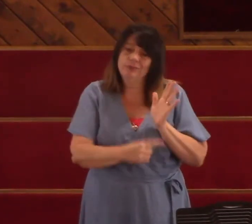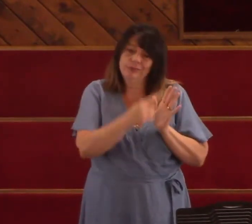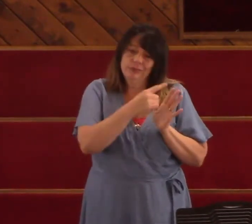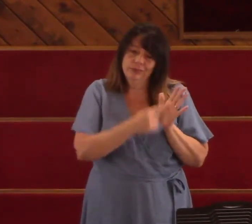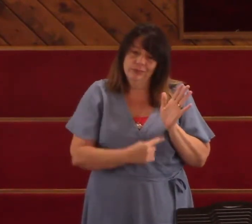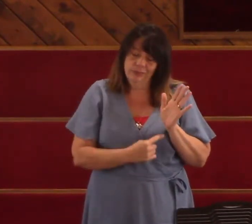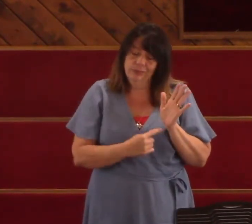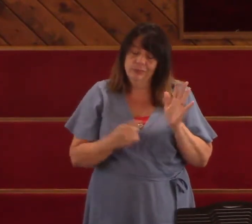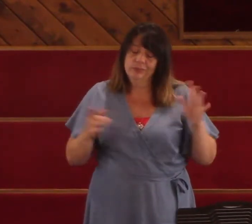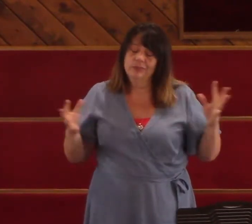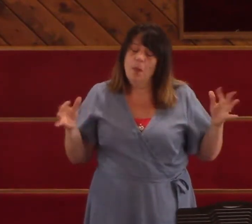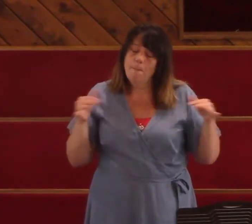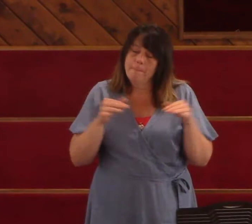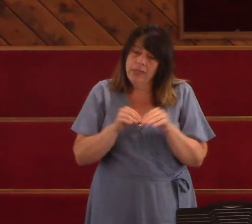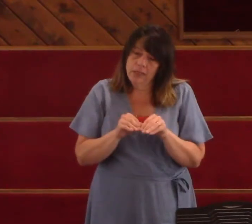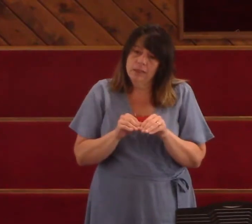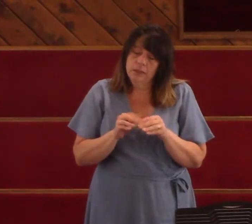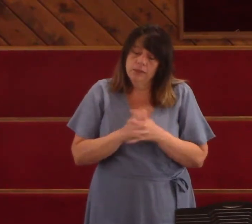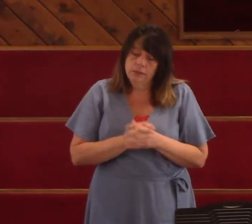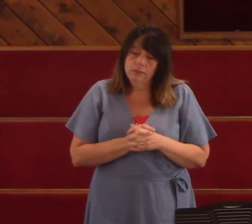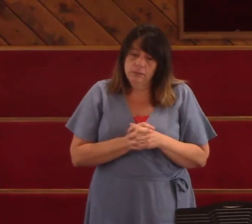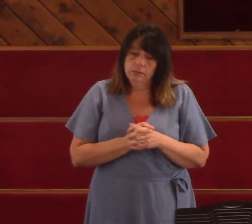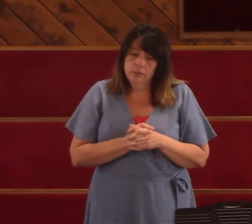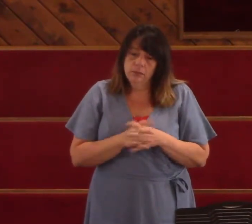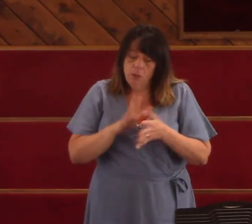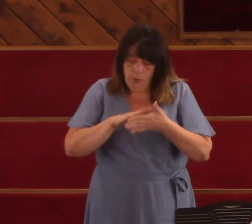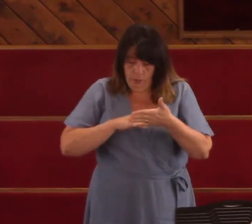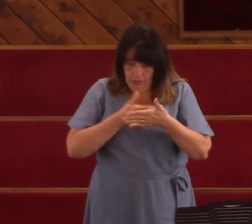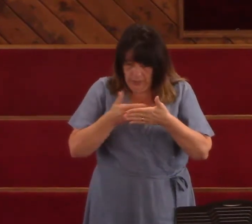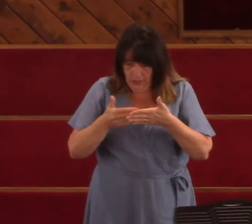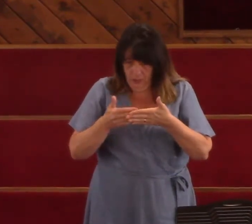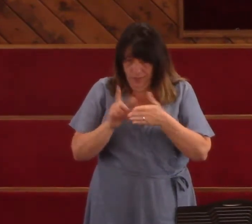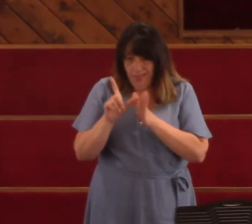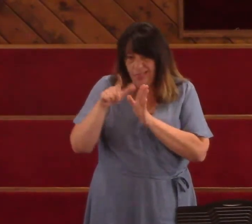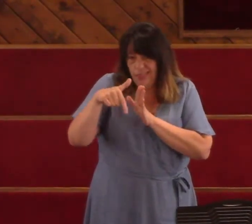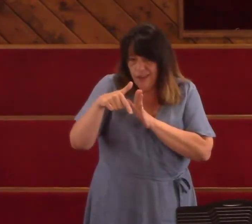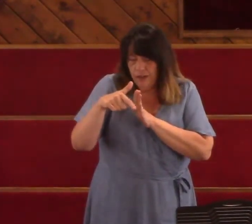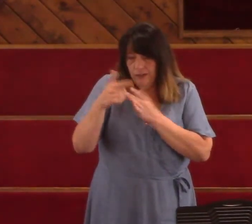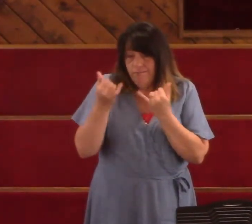sure that'll be scheduled at a later date. Now we'll have another song.